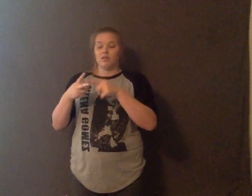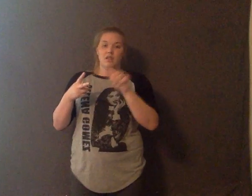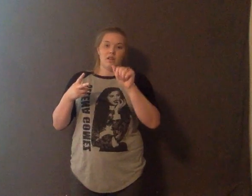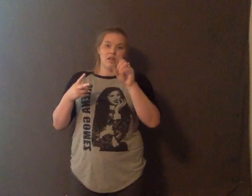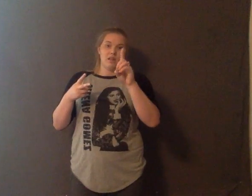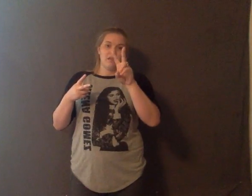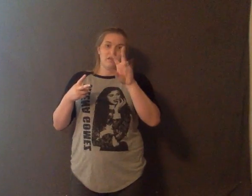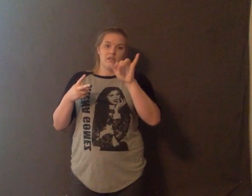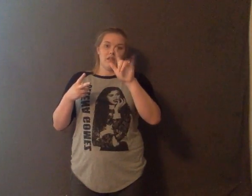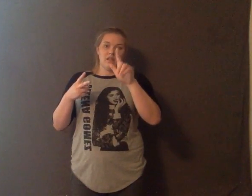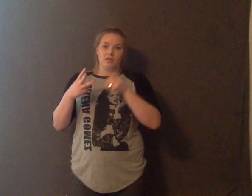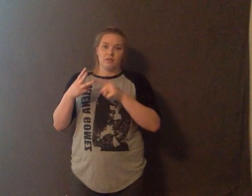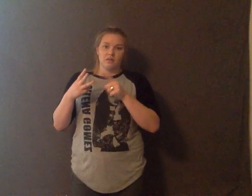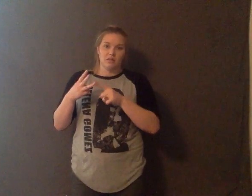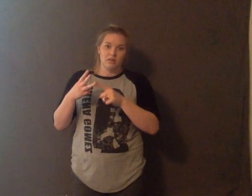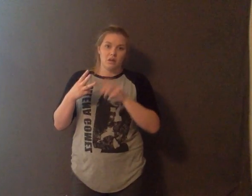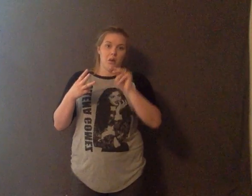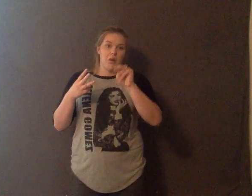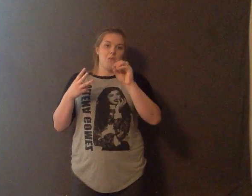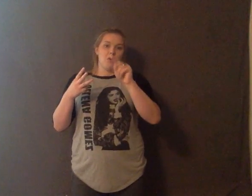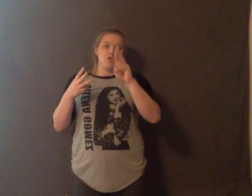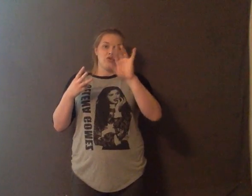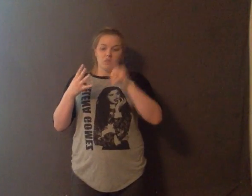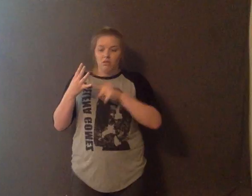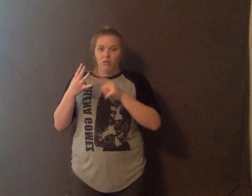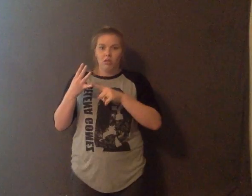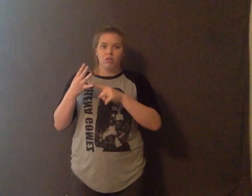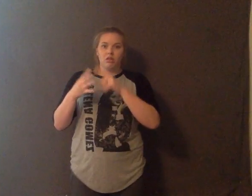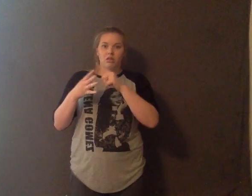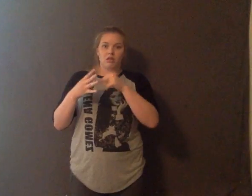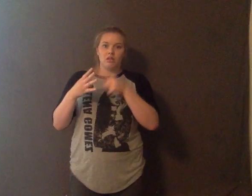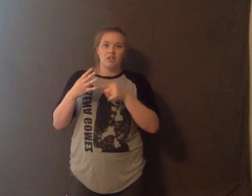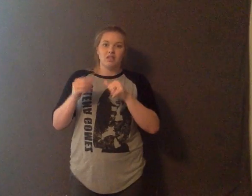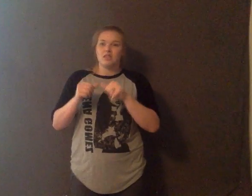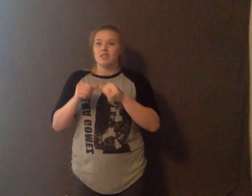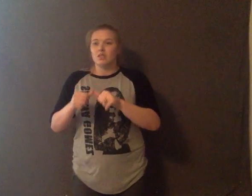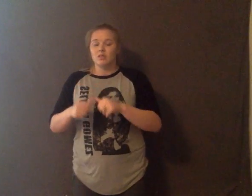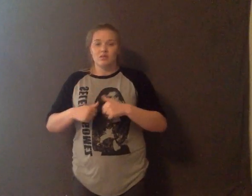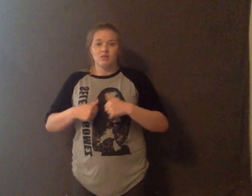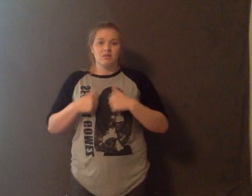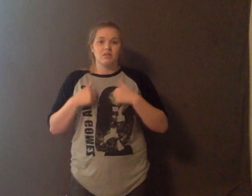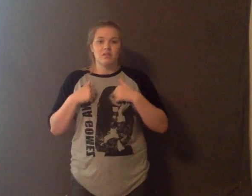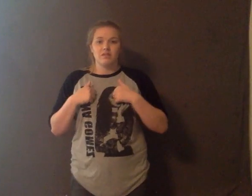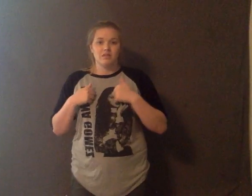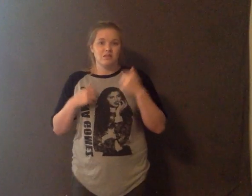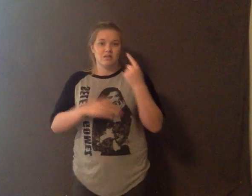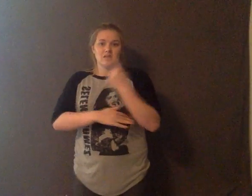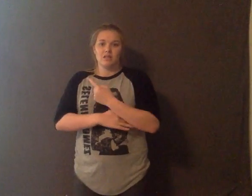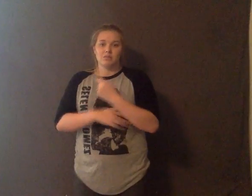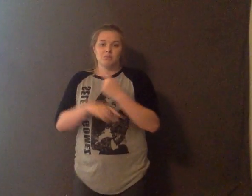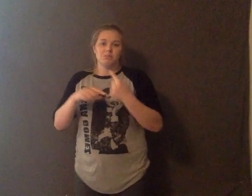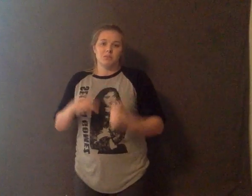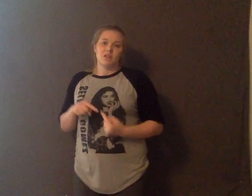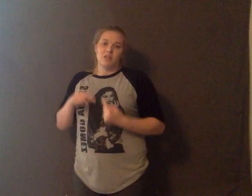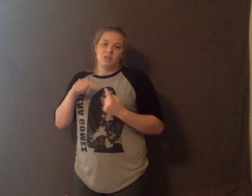taking 800 milligrams of Motrin 3 times a day just to get through the day because I was in so much pain. And now, nothing.